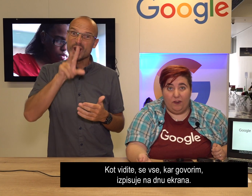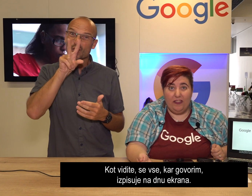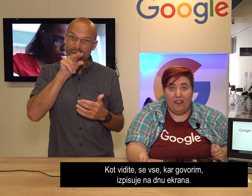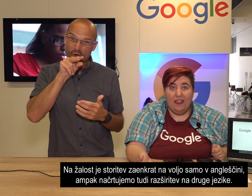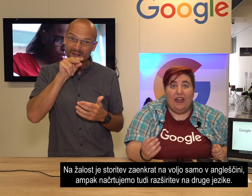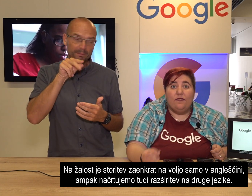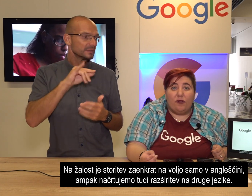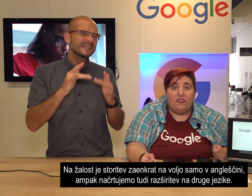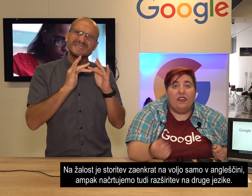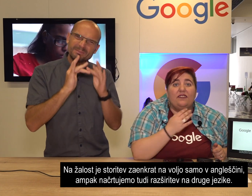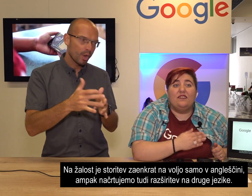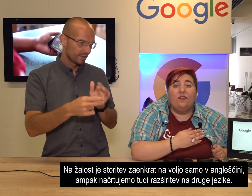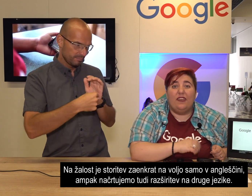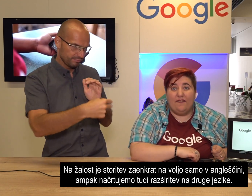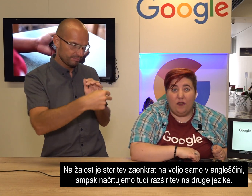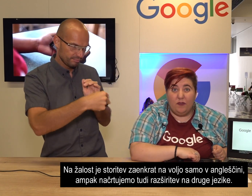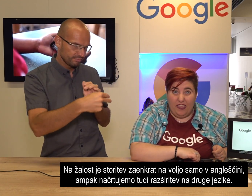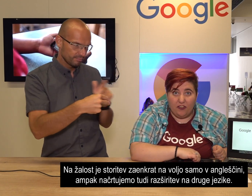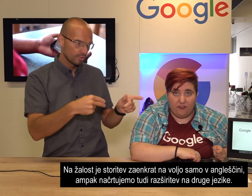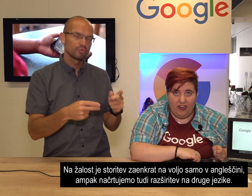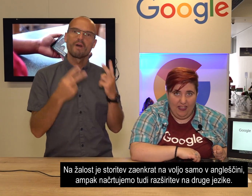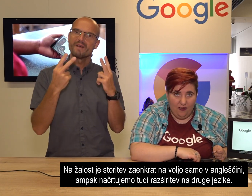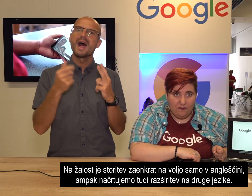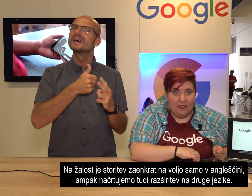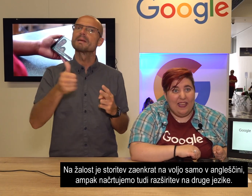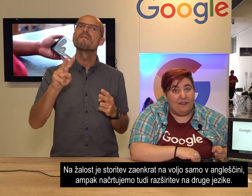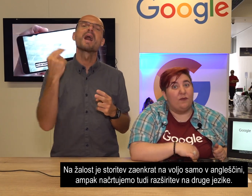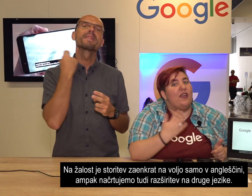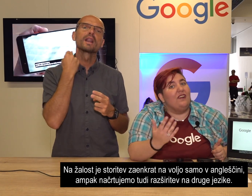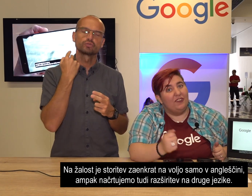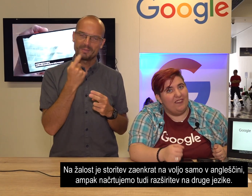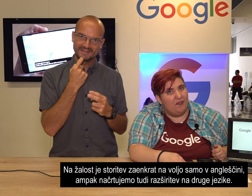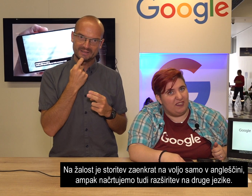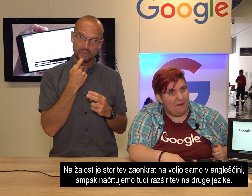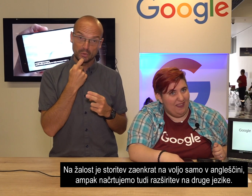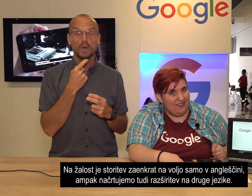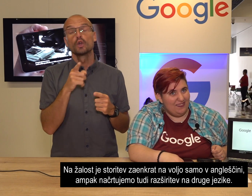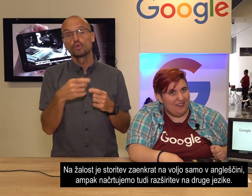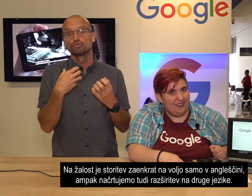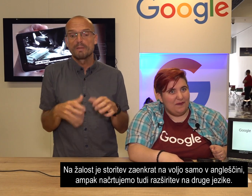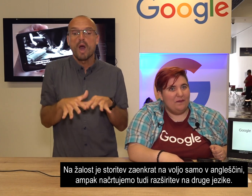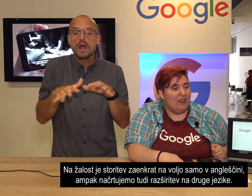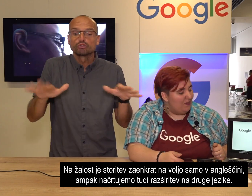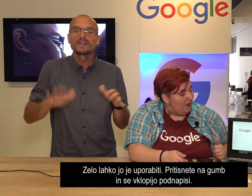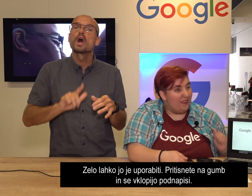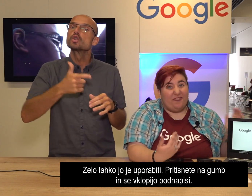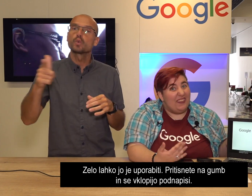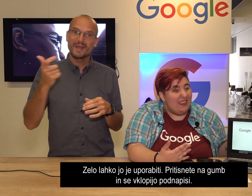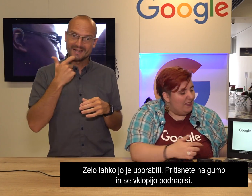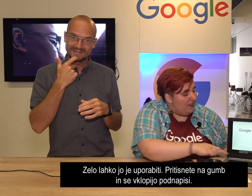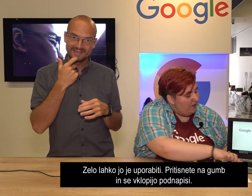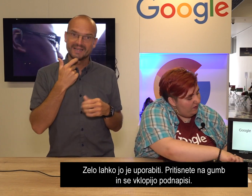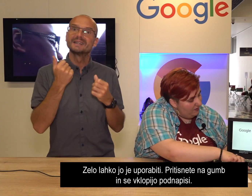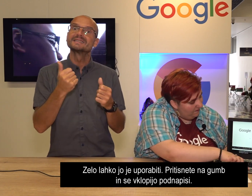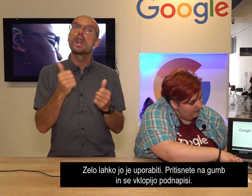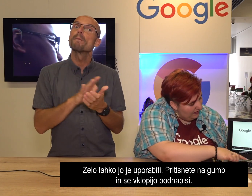of the screen. Unfortunately, this is only available in English right now. However, we are looking to expand. So it's really